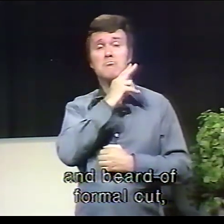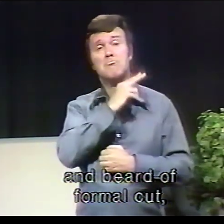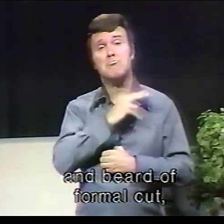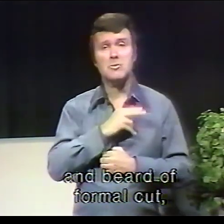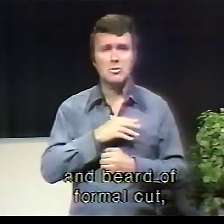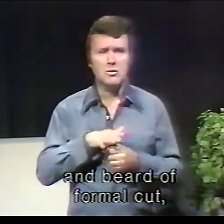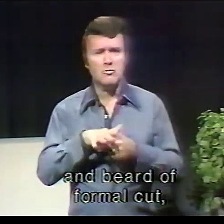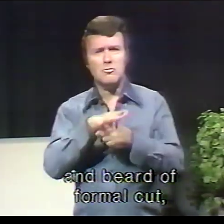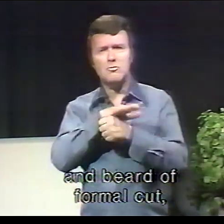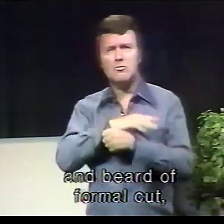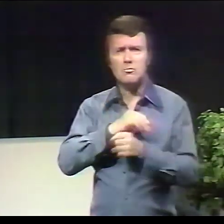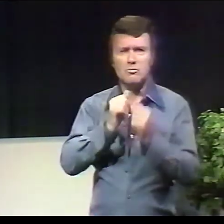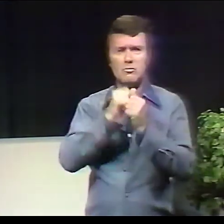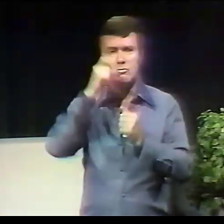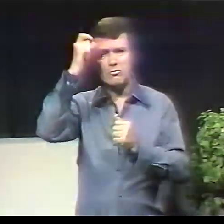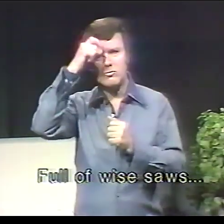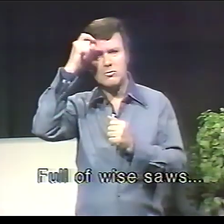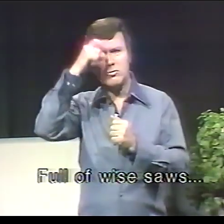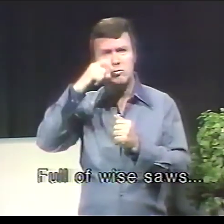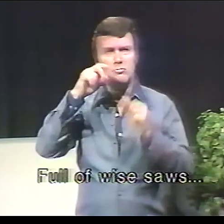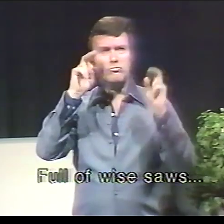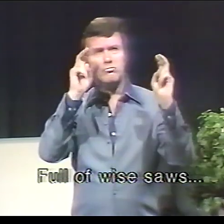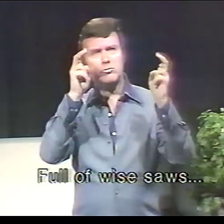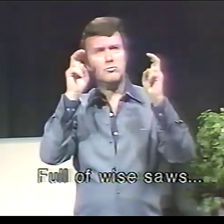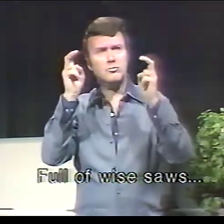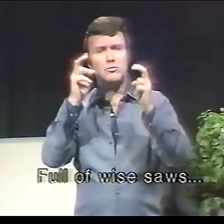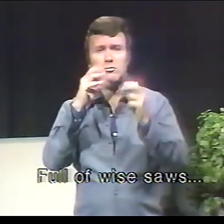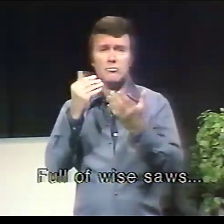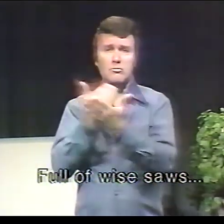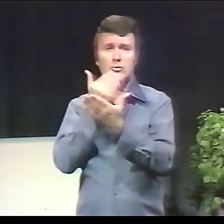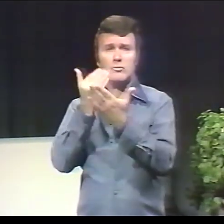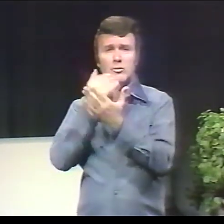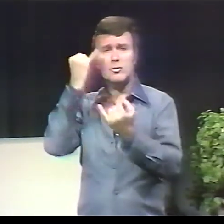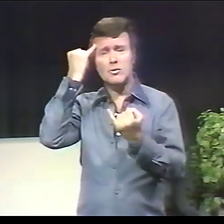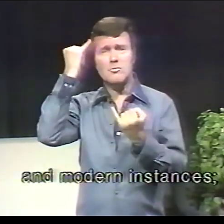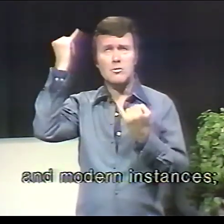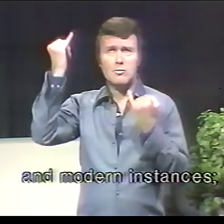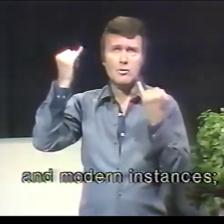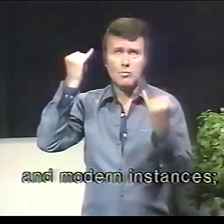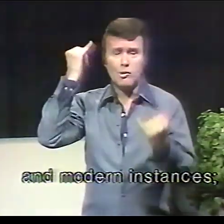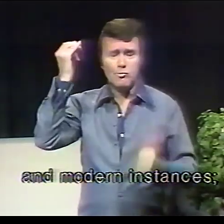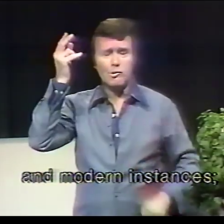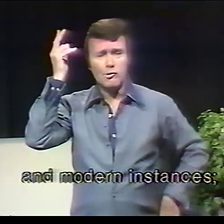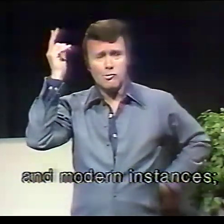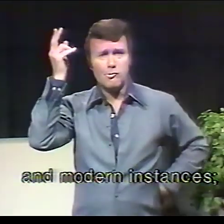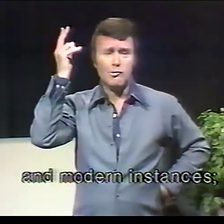cut, full of wise saws and modern instances.